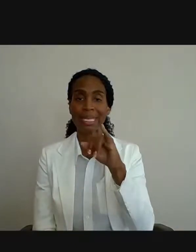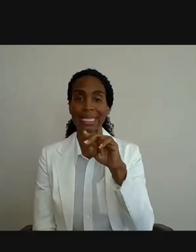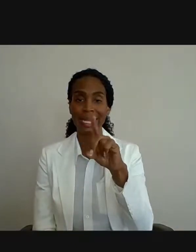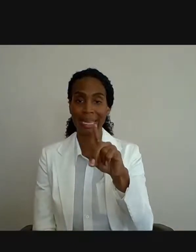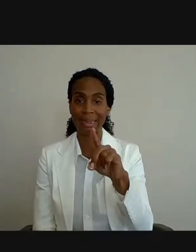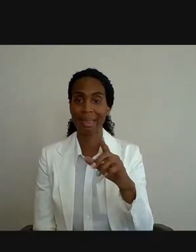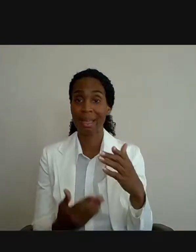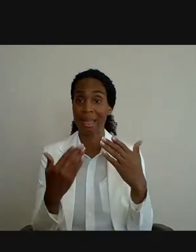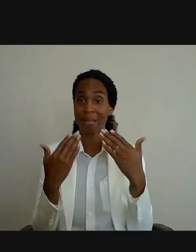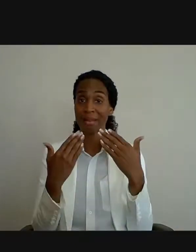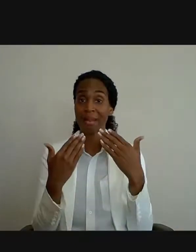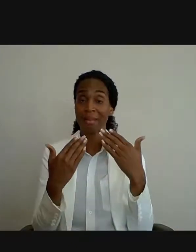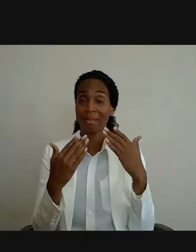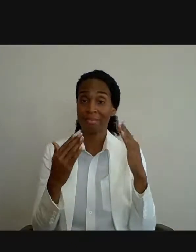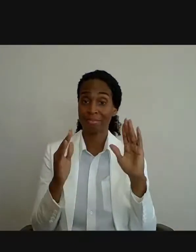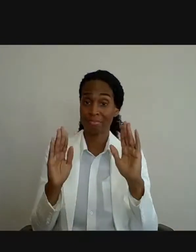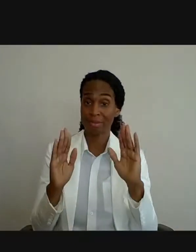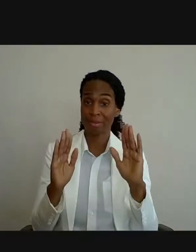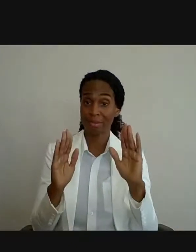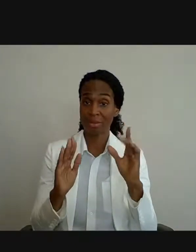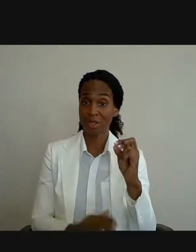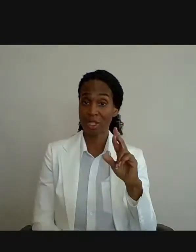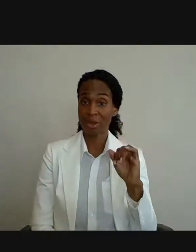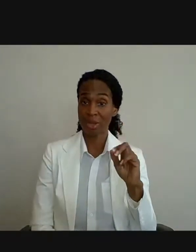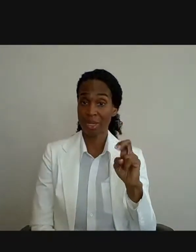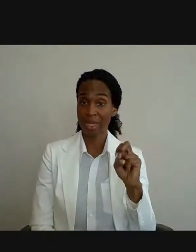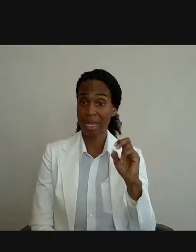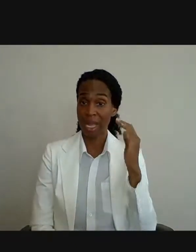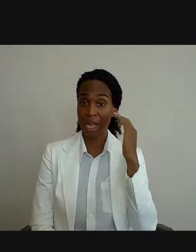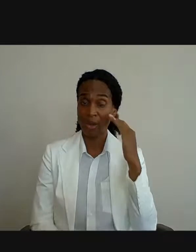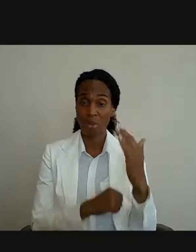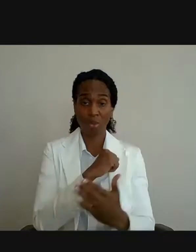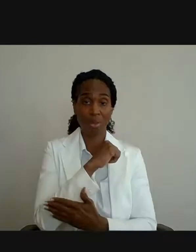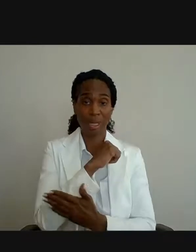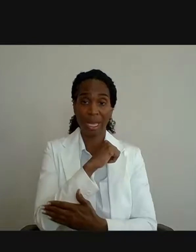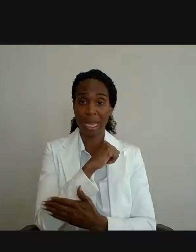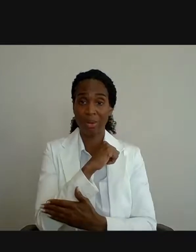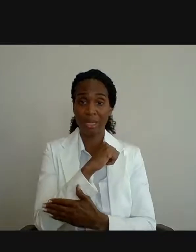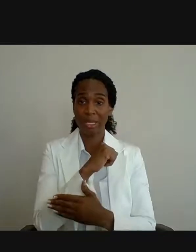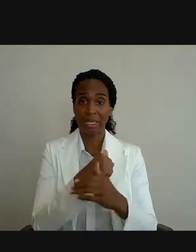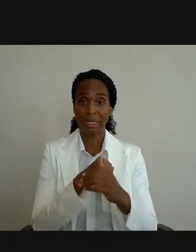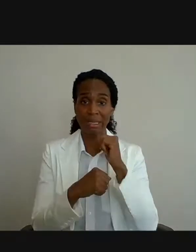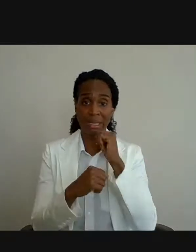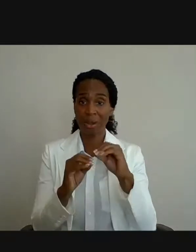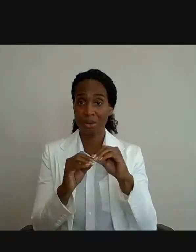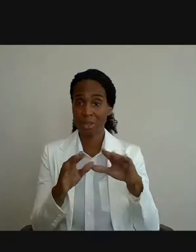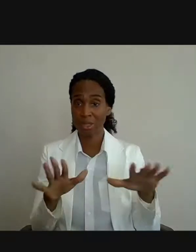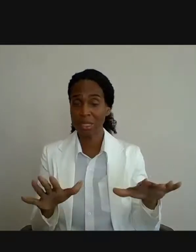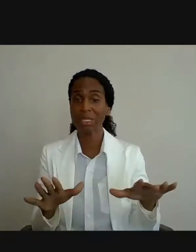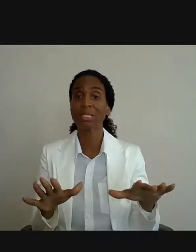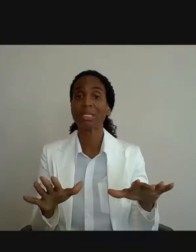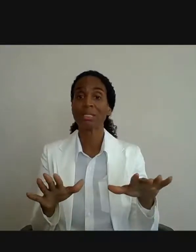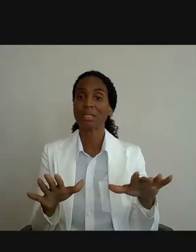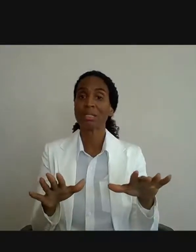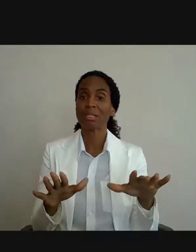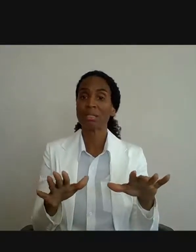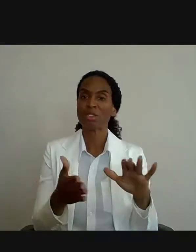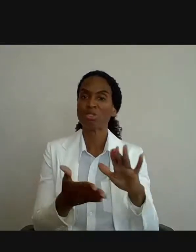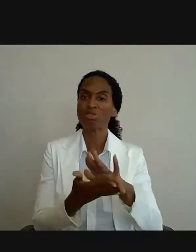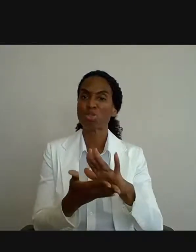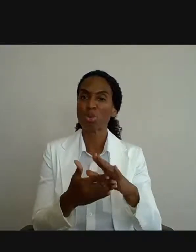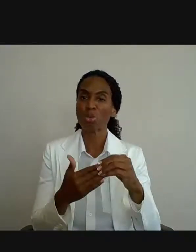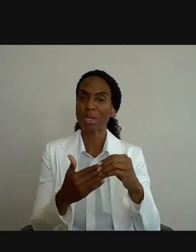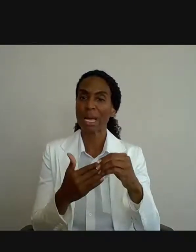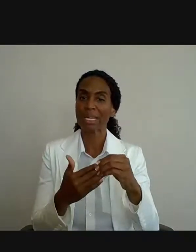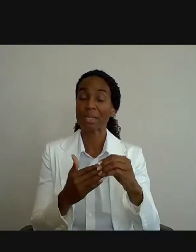Dr. Caine. I know that the county hasn't yet released guidelines for schools, but the state has, and it recommends